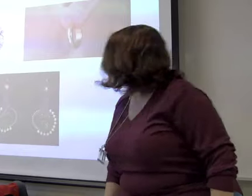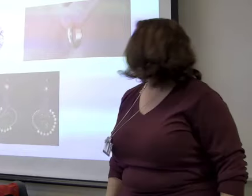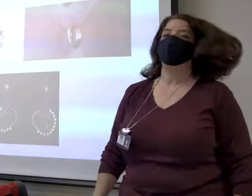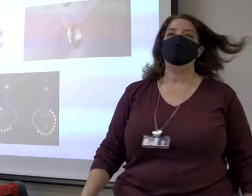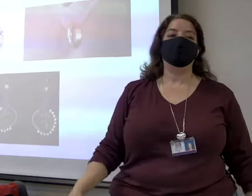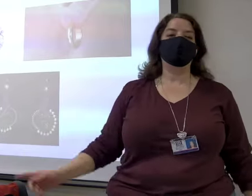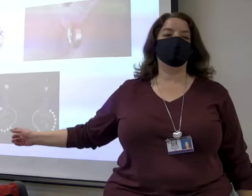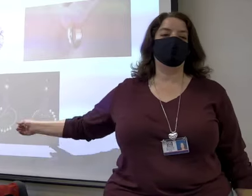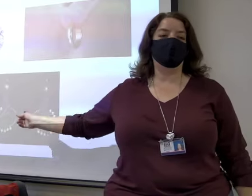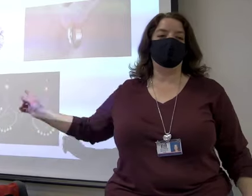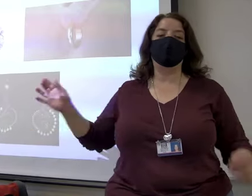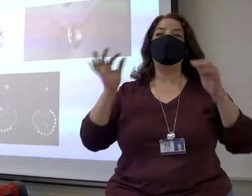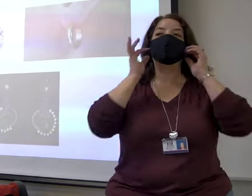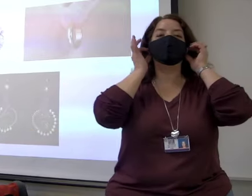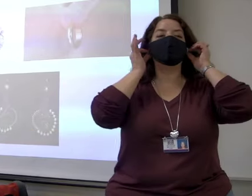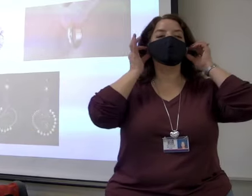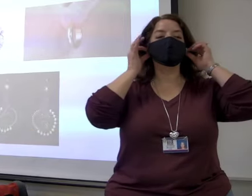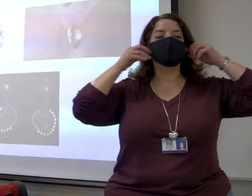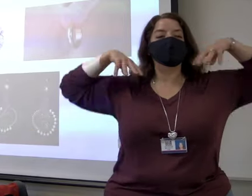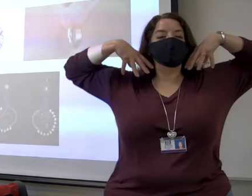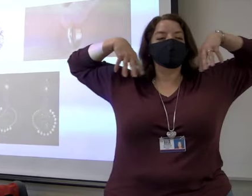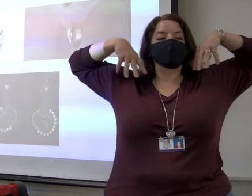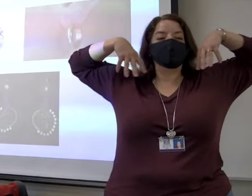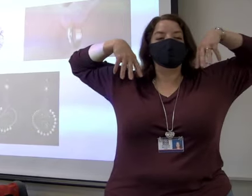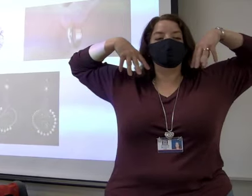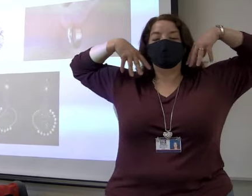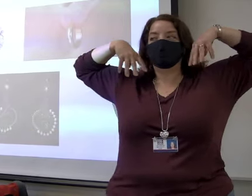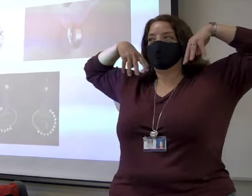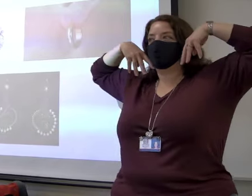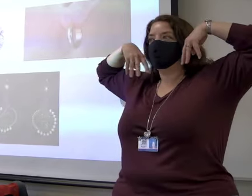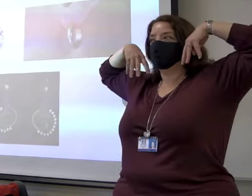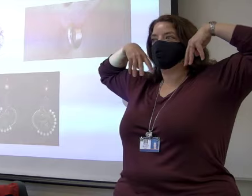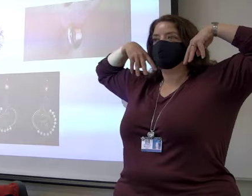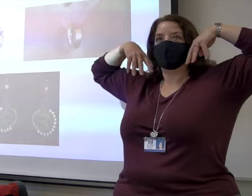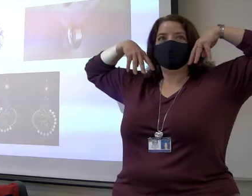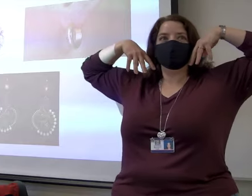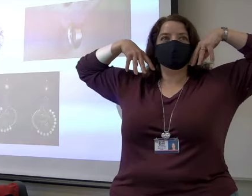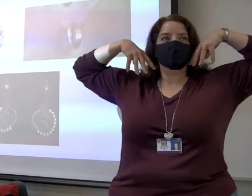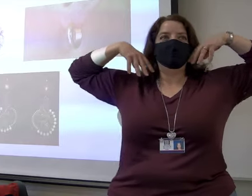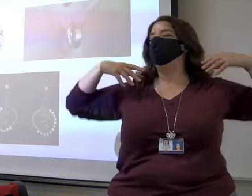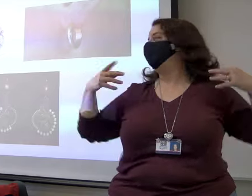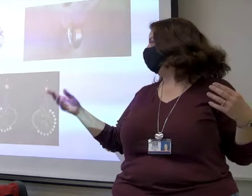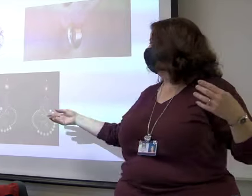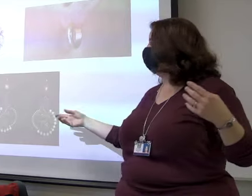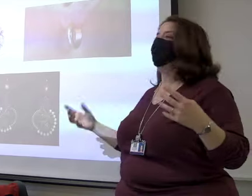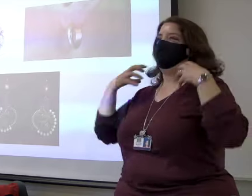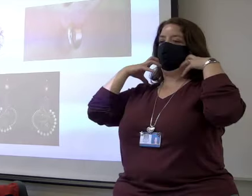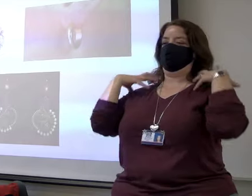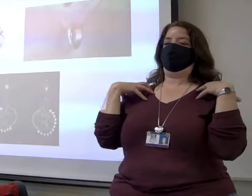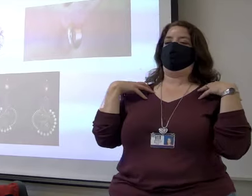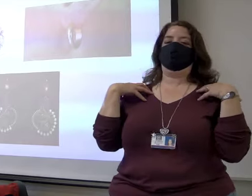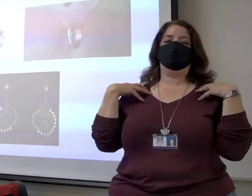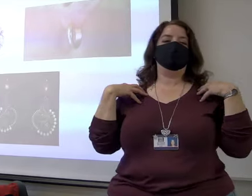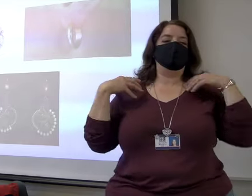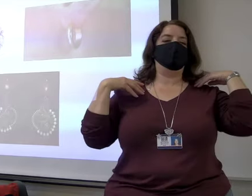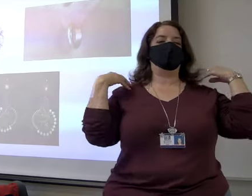And then this is more like the pair I had on. These are earrings that are huge, big dangles, right? And maybe they don't have to be like clear down to your shoulders